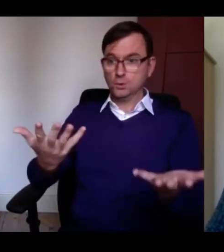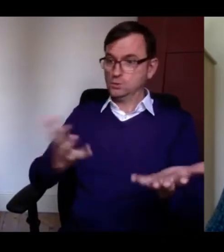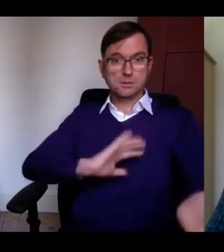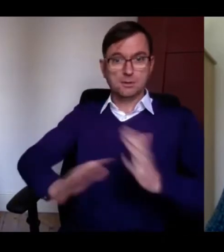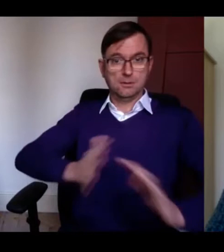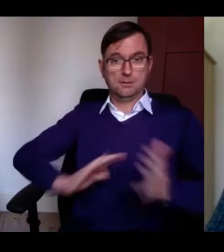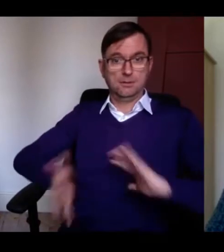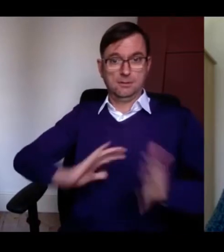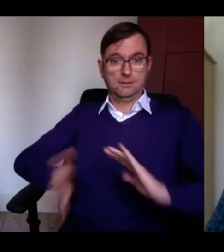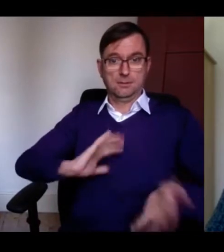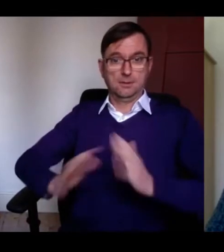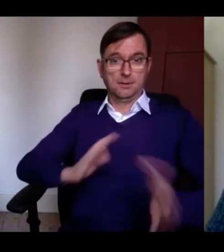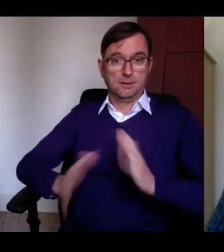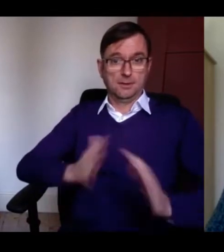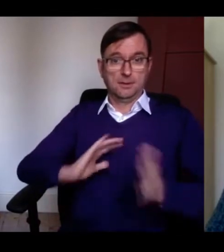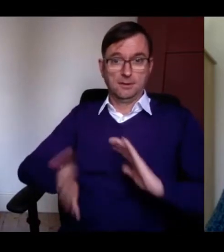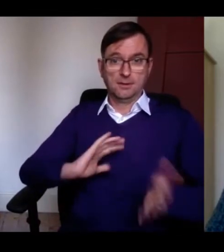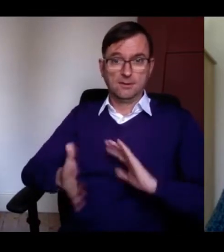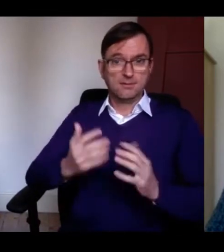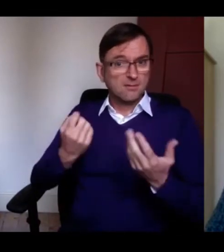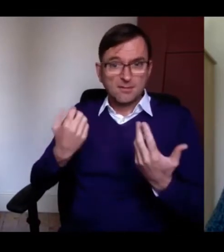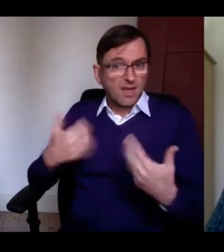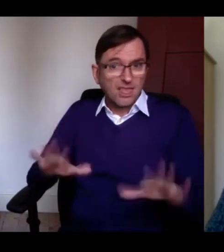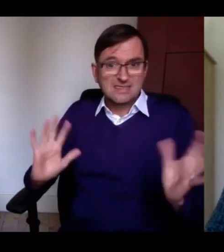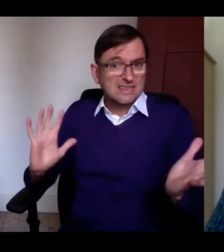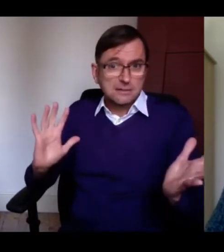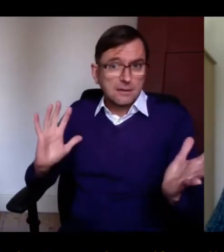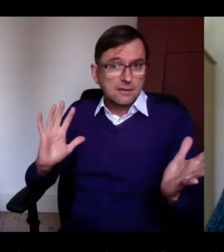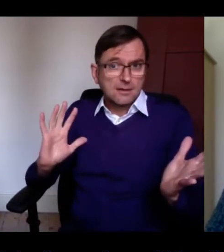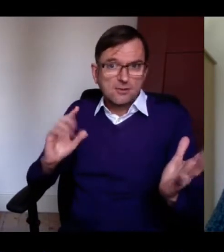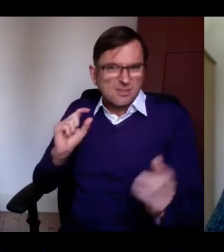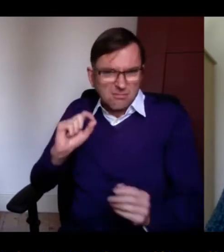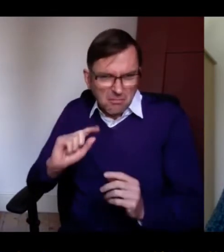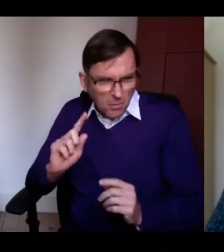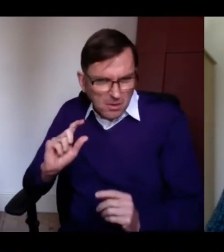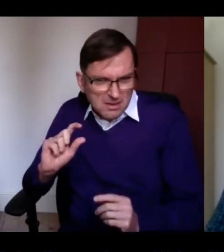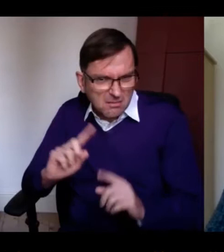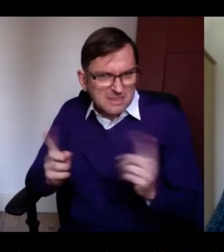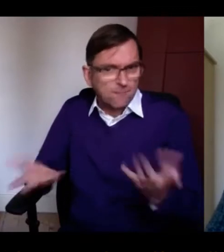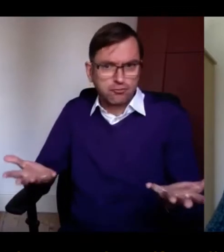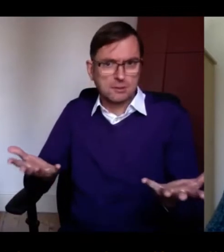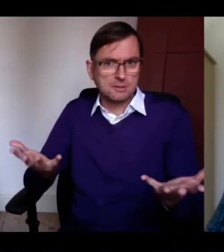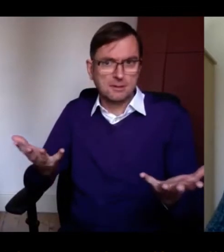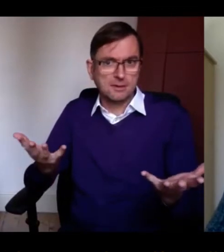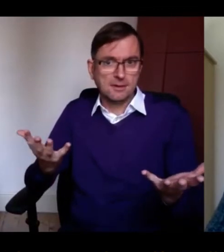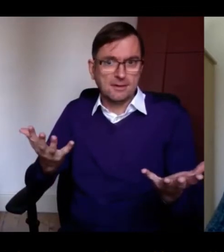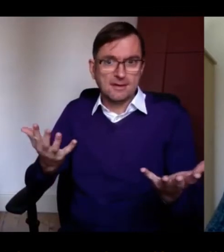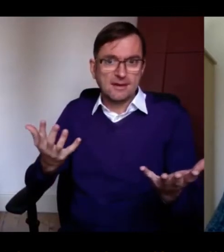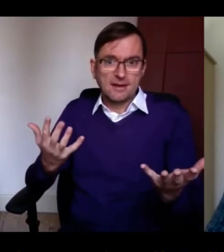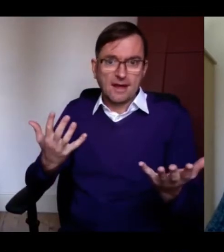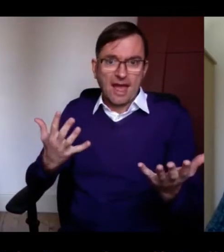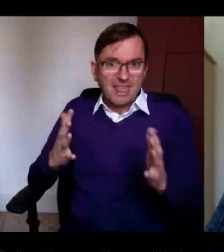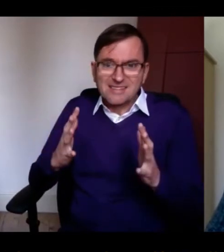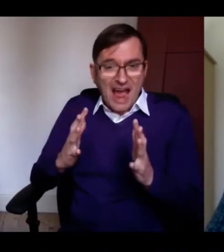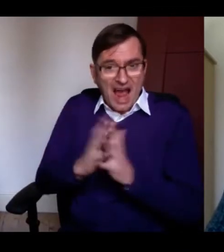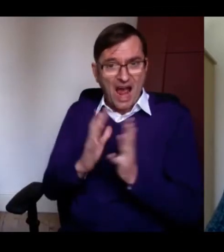I happen to use a different language. Um, I don't even know if I'm disabled. I think the disability comes from